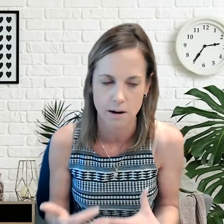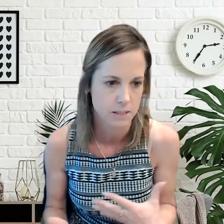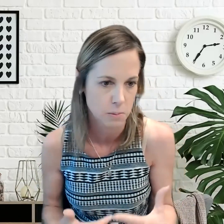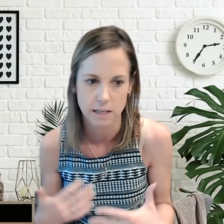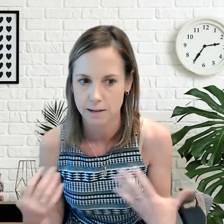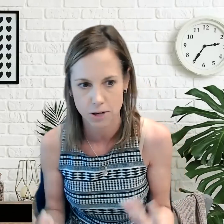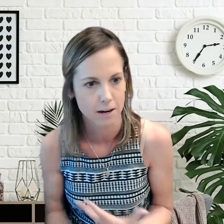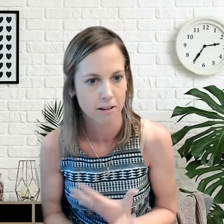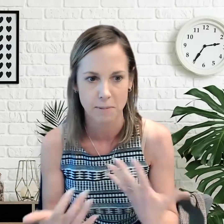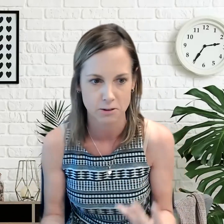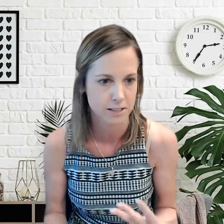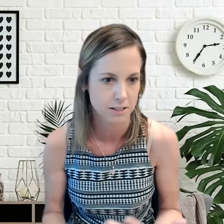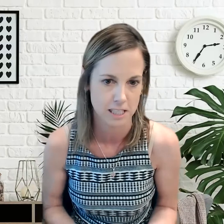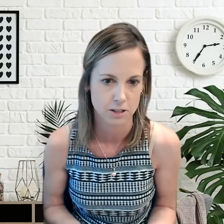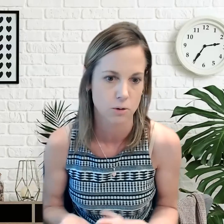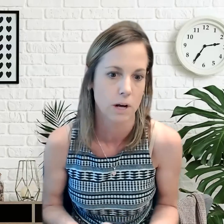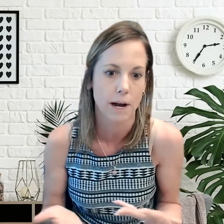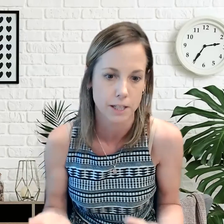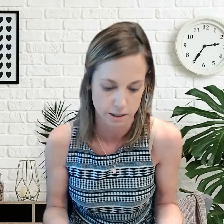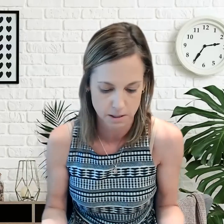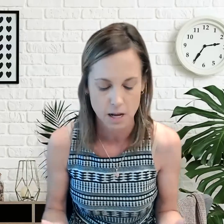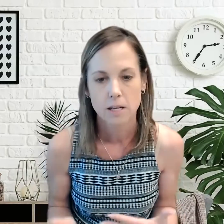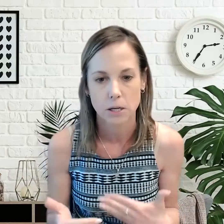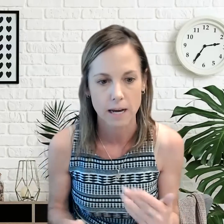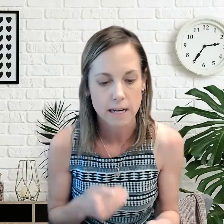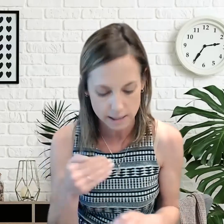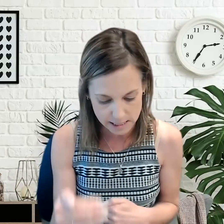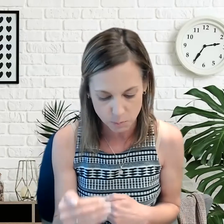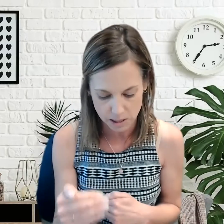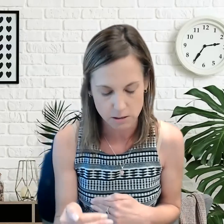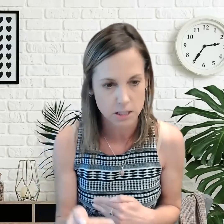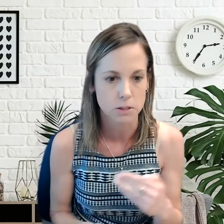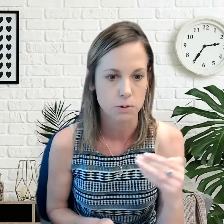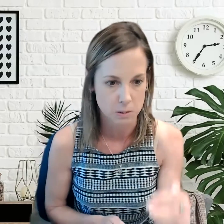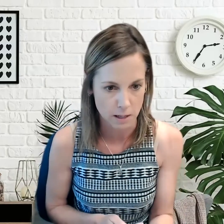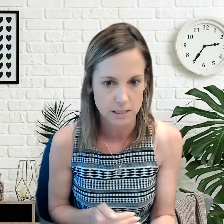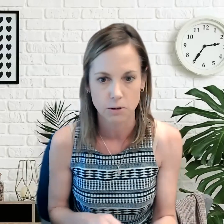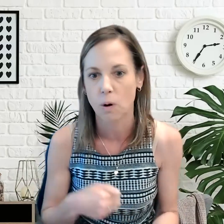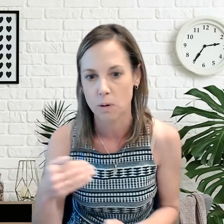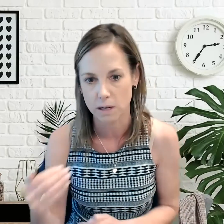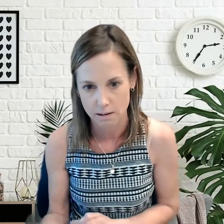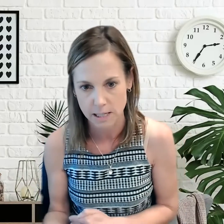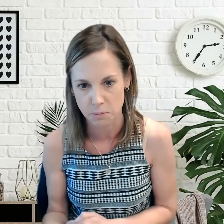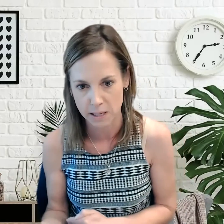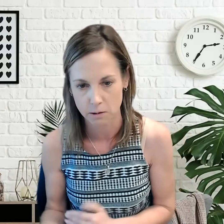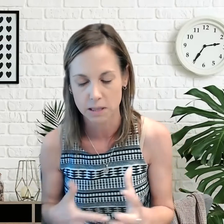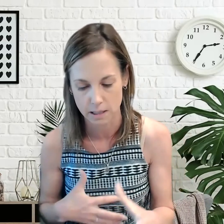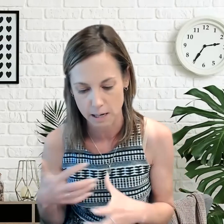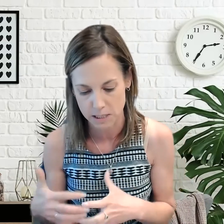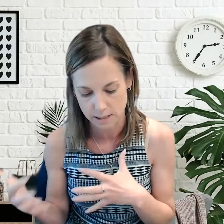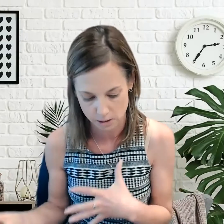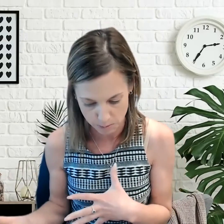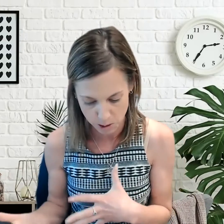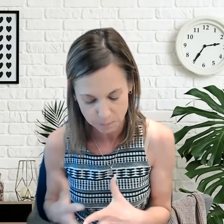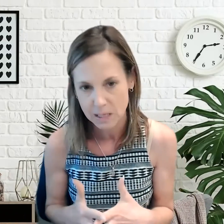responding, I've tried all of my tricks as a teacher, what do I do? So that next step we go to is responsive, or what we call supplemental within